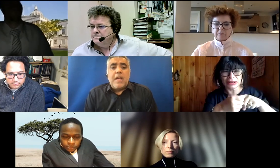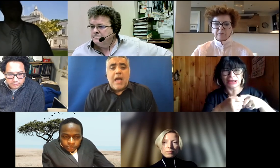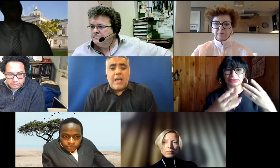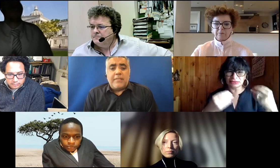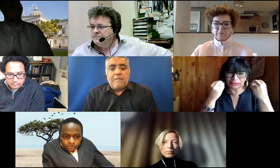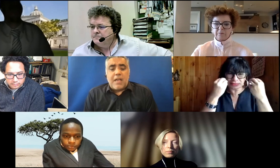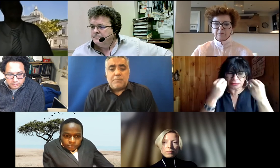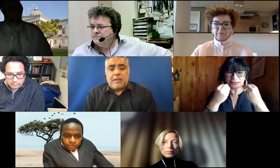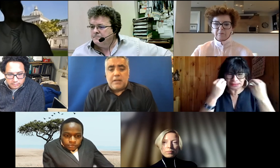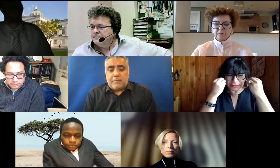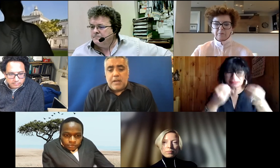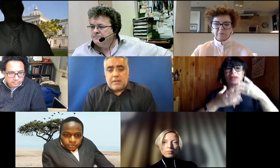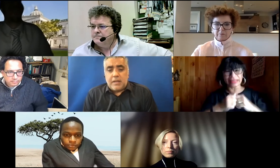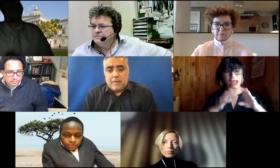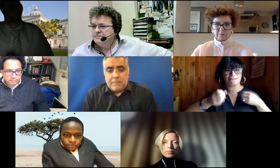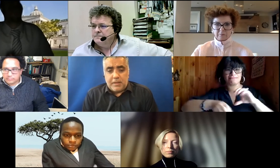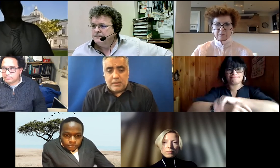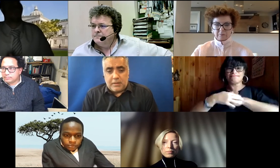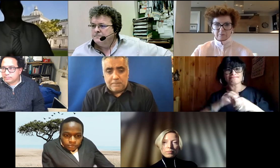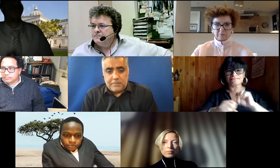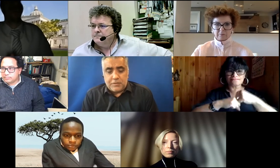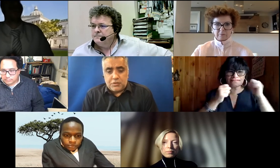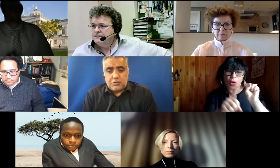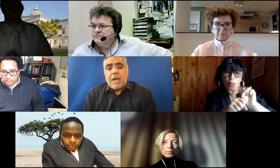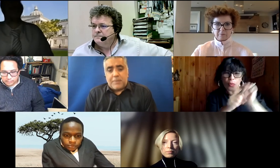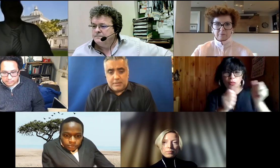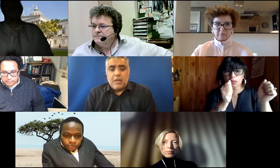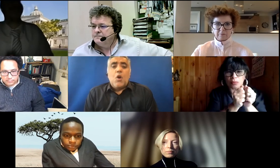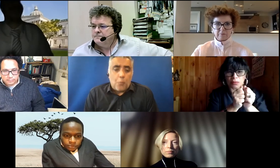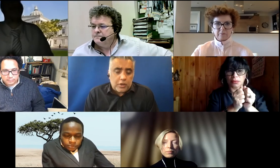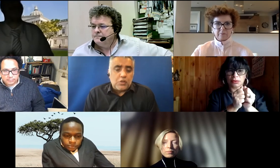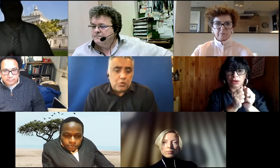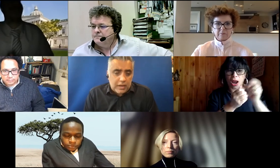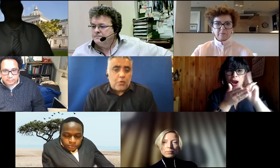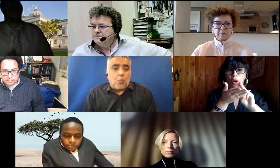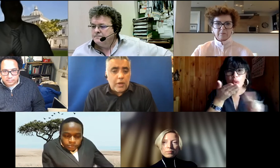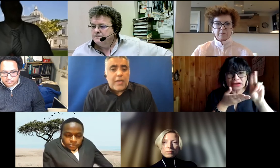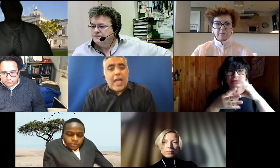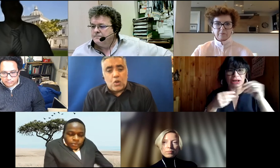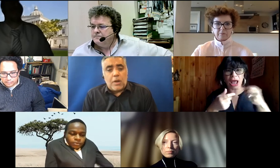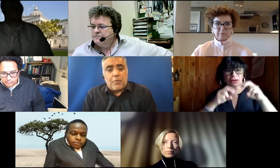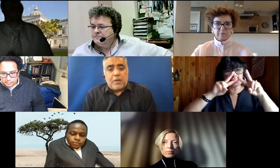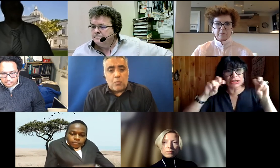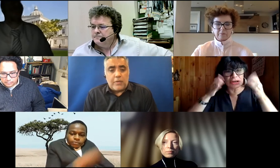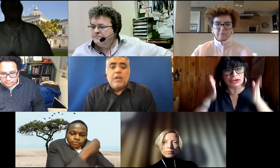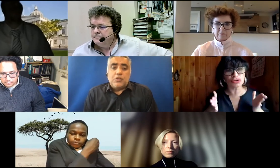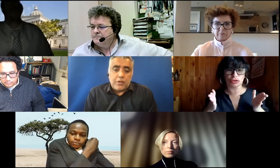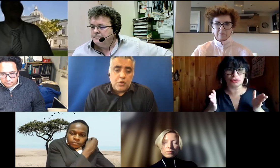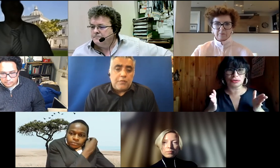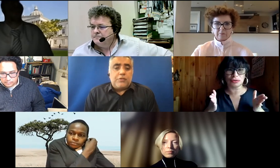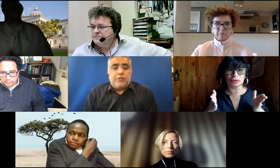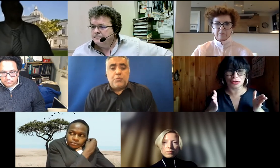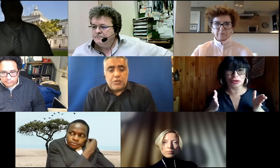up and the advancement can be championed, working together with and collaborating with. So